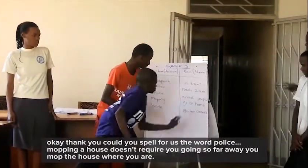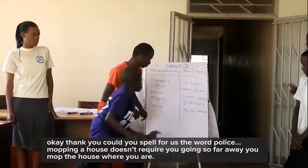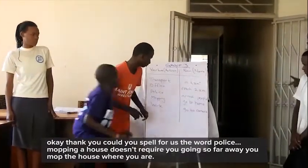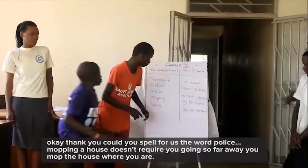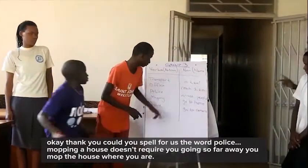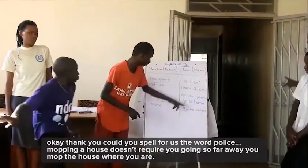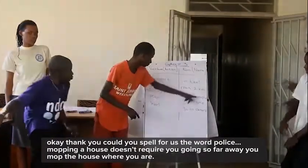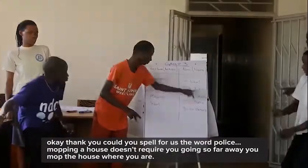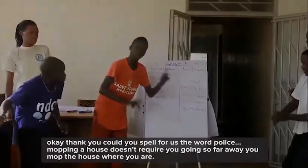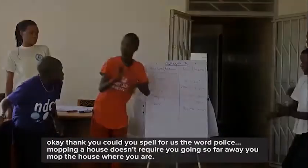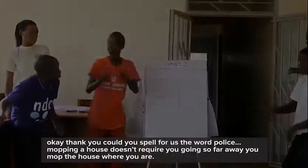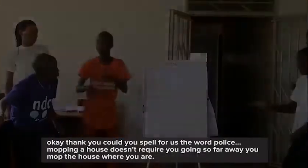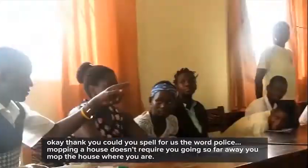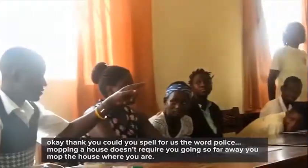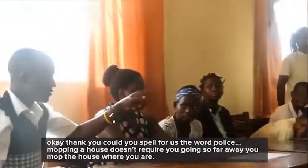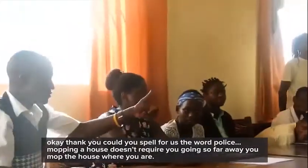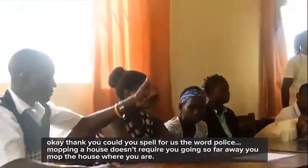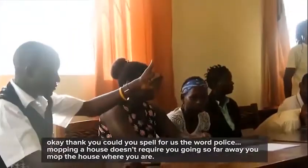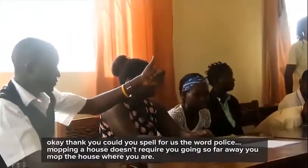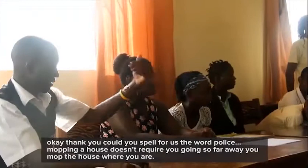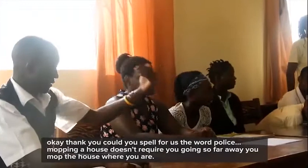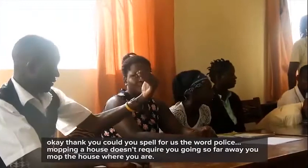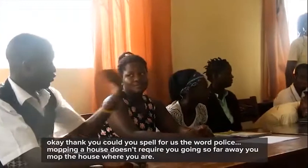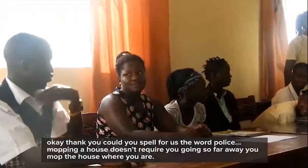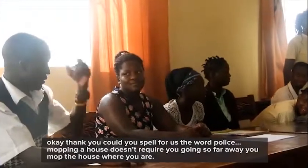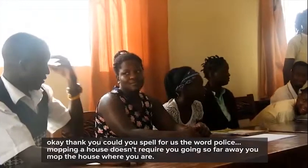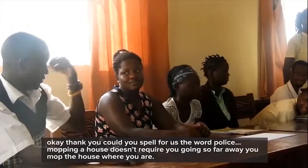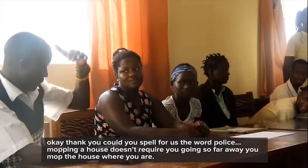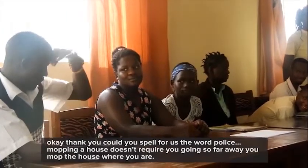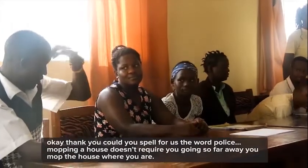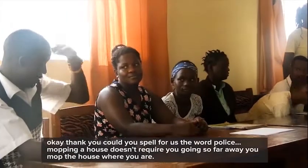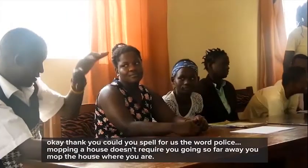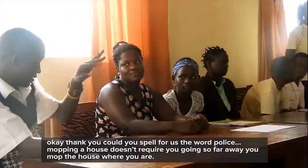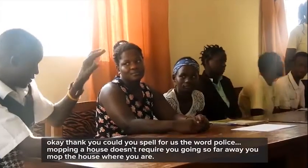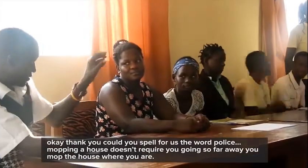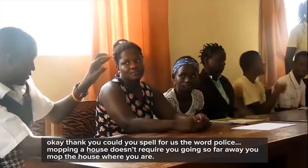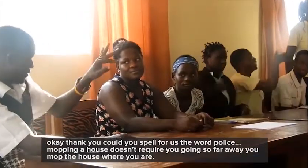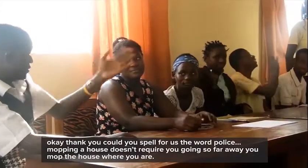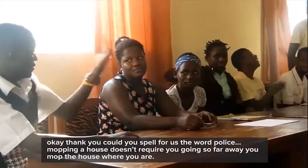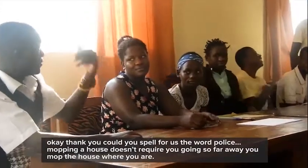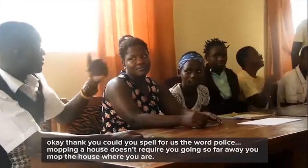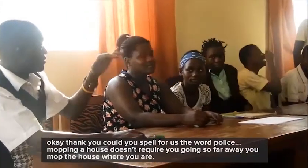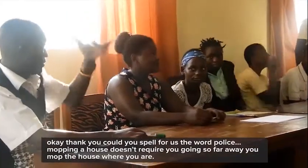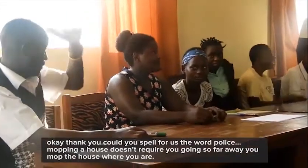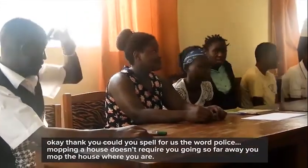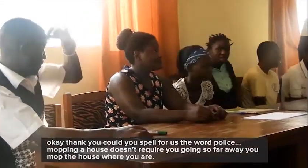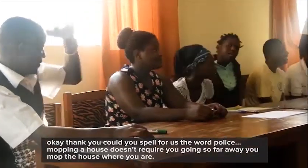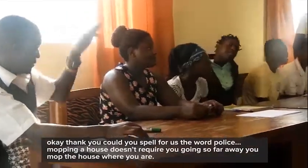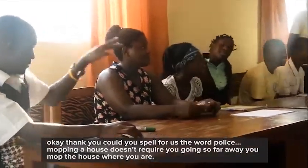police? Spell the word police. Mopping a house doesn't require you going so